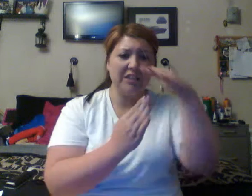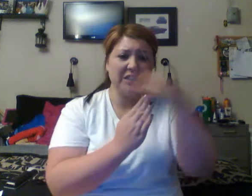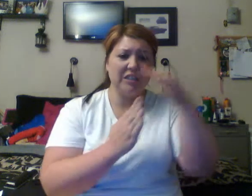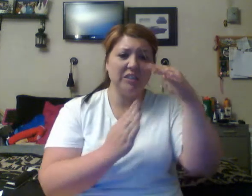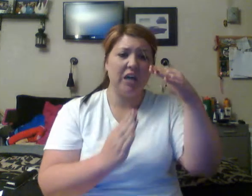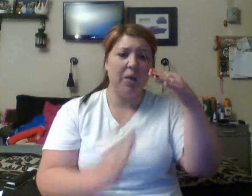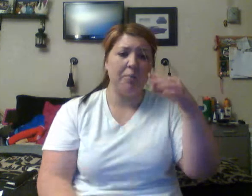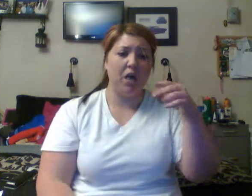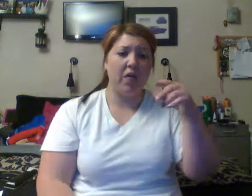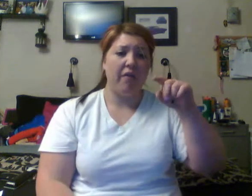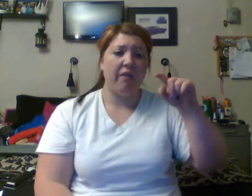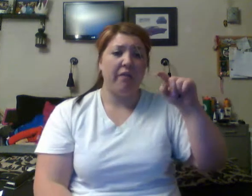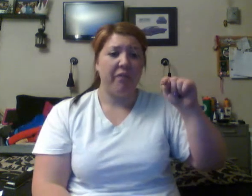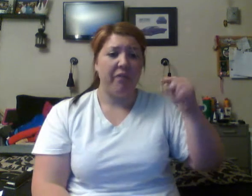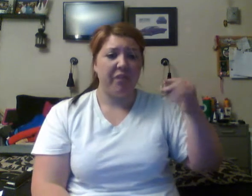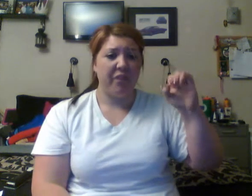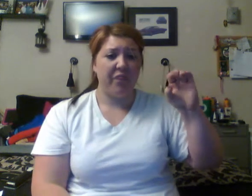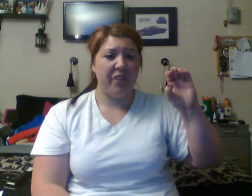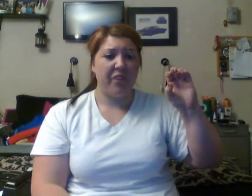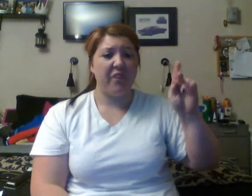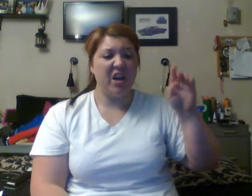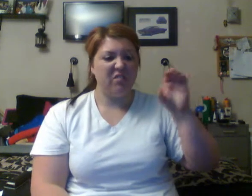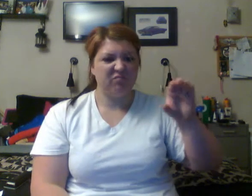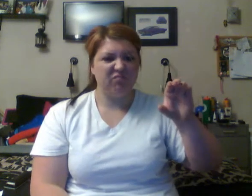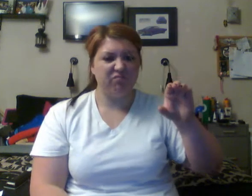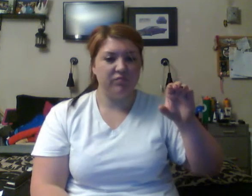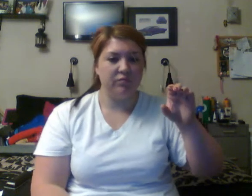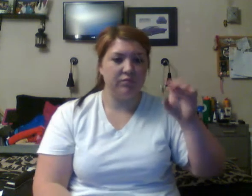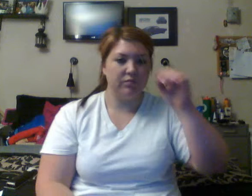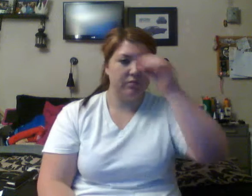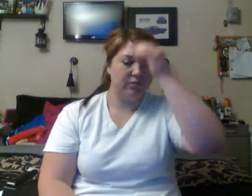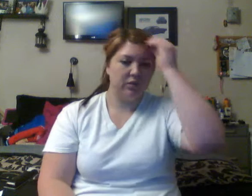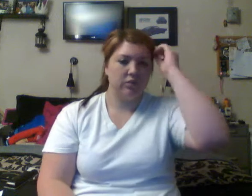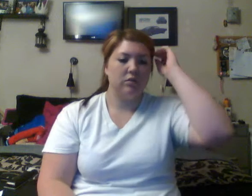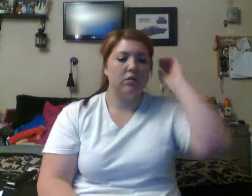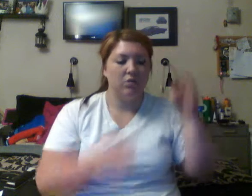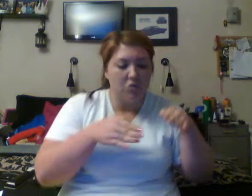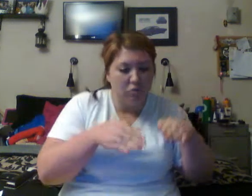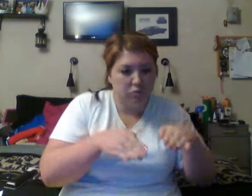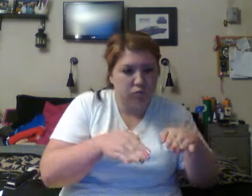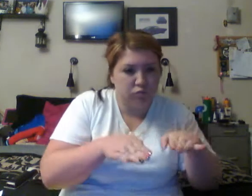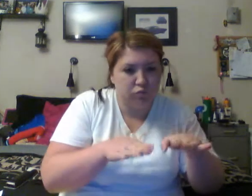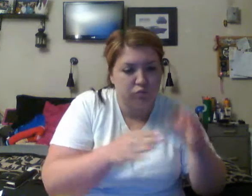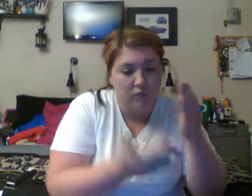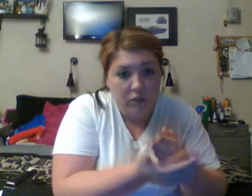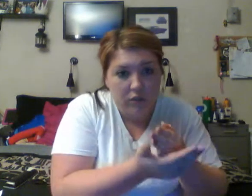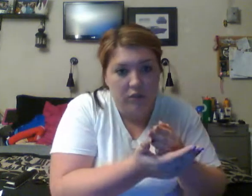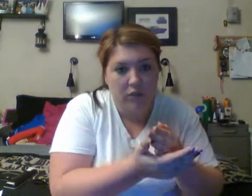when you get to the top part and the needle doesn't go over the thick part of the zipper, that you stop at that point. So